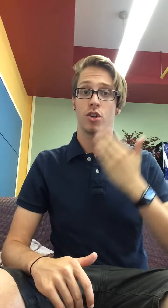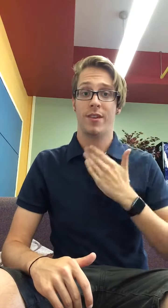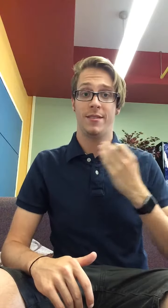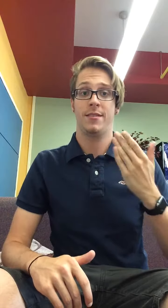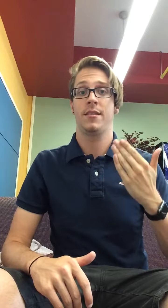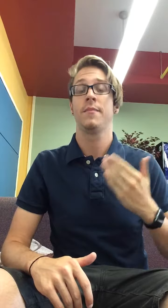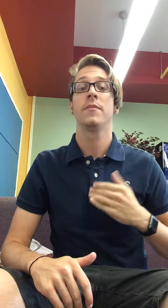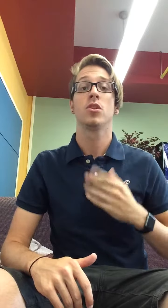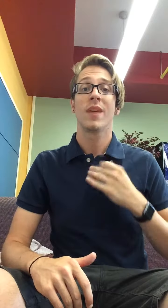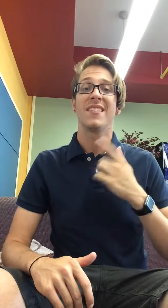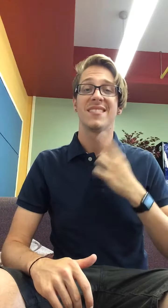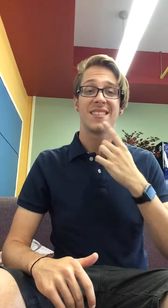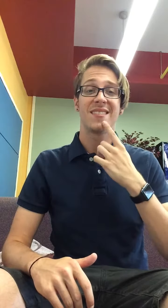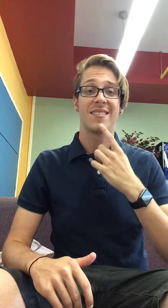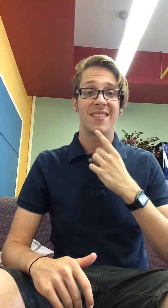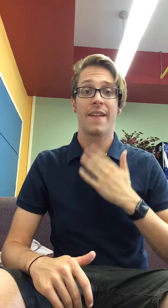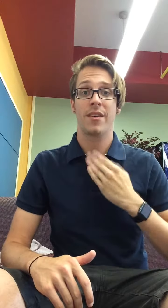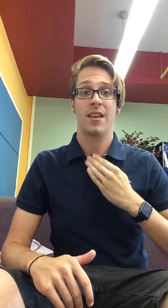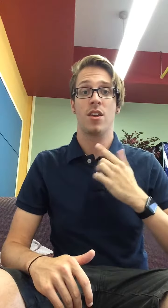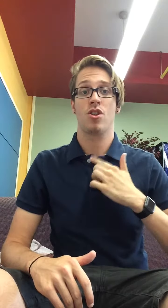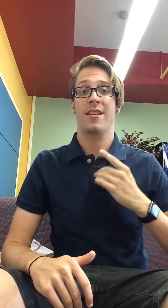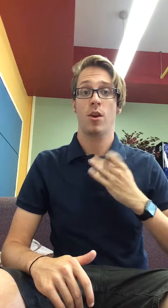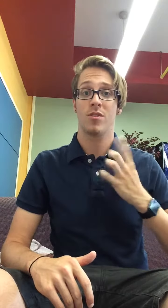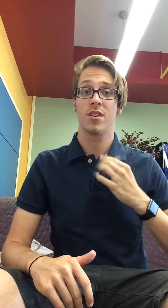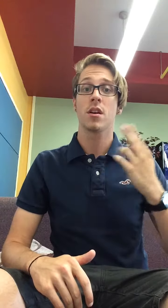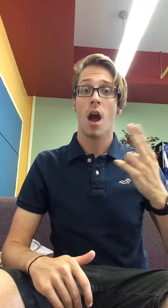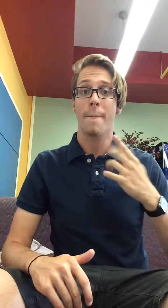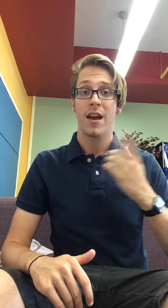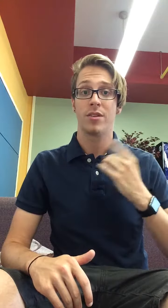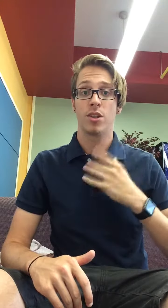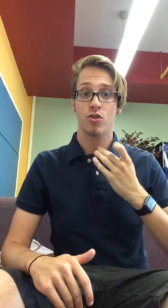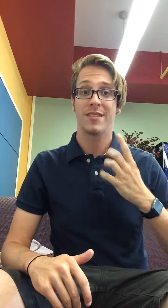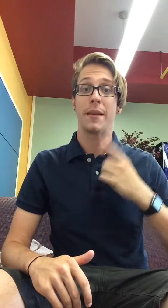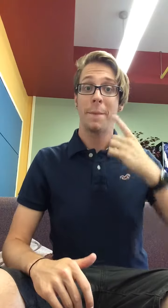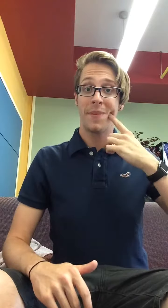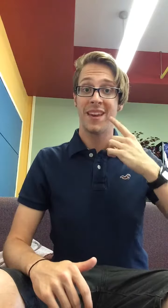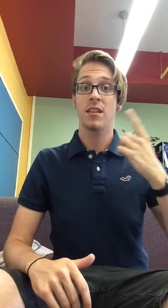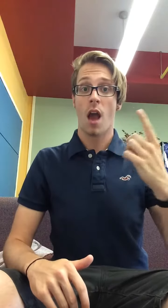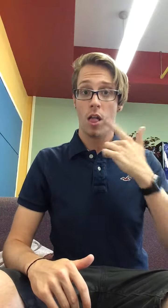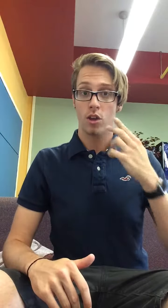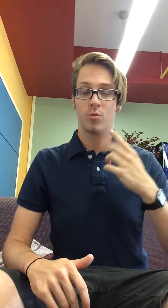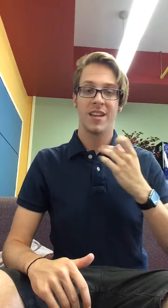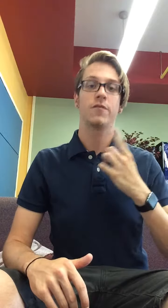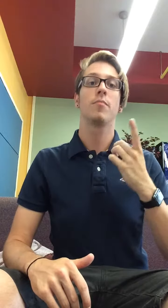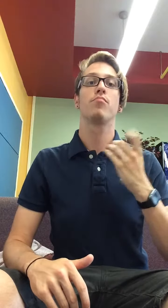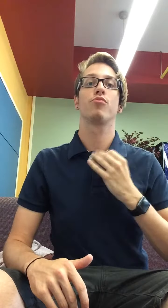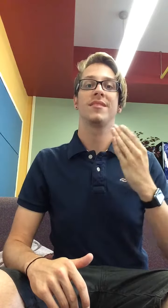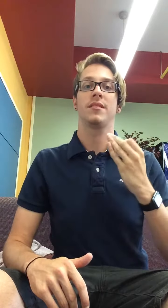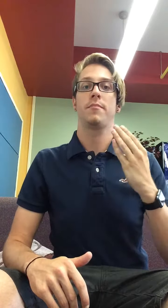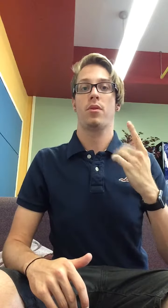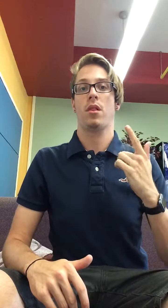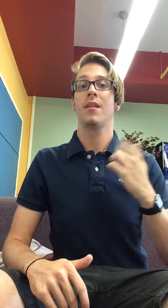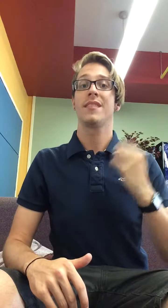this definition here. It says compound interest. If P dollars, that stands for principal, that is the amount of money, principal